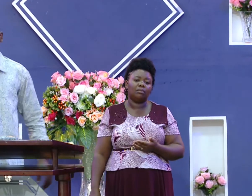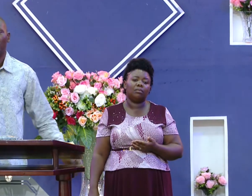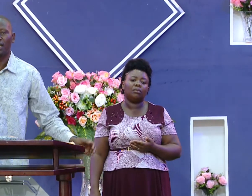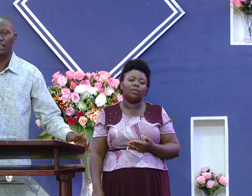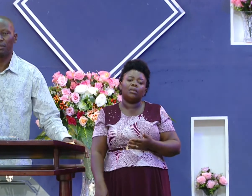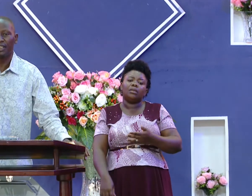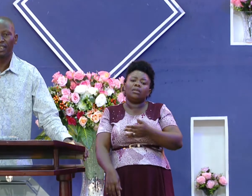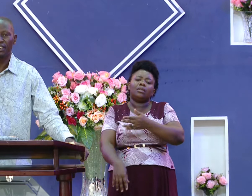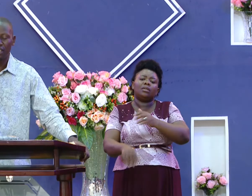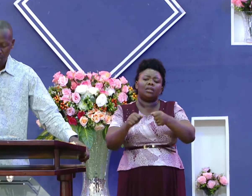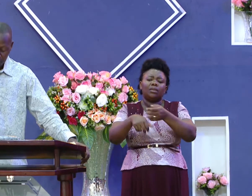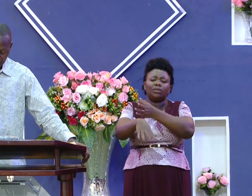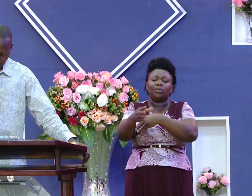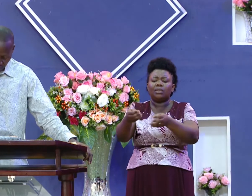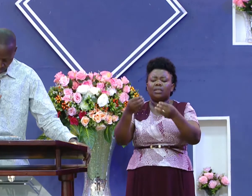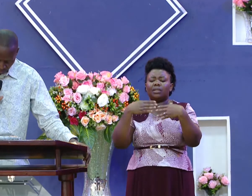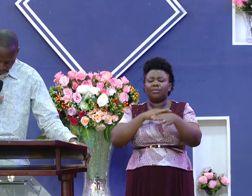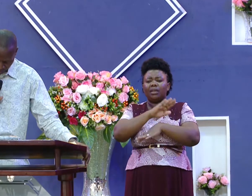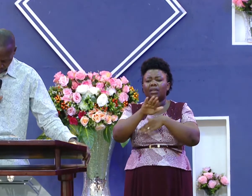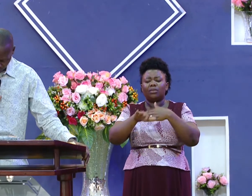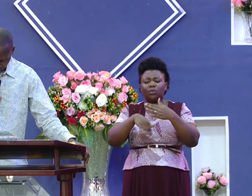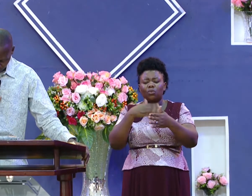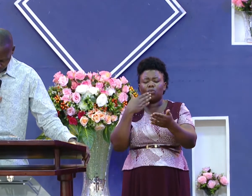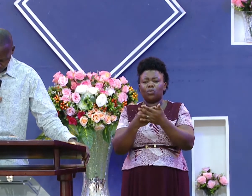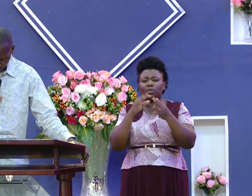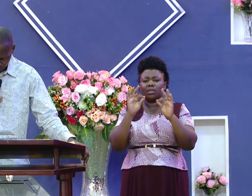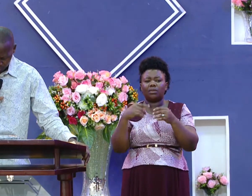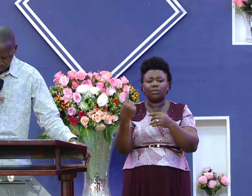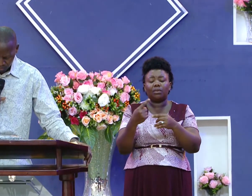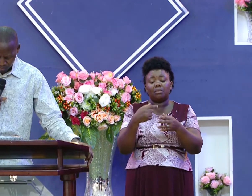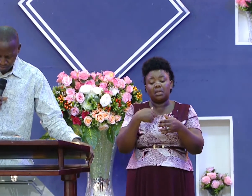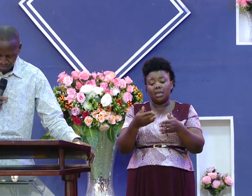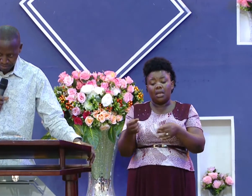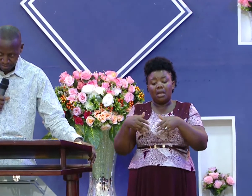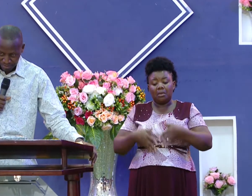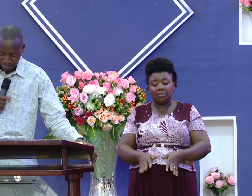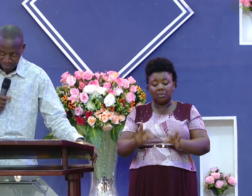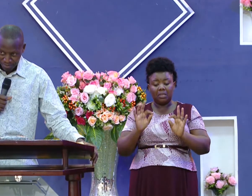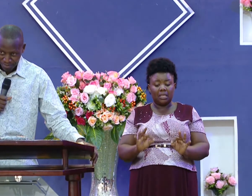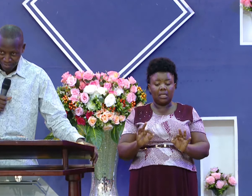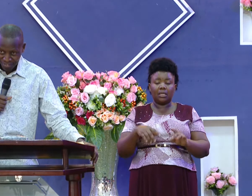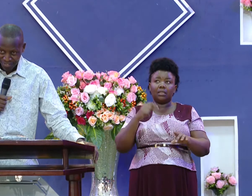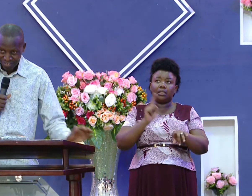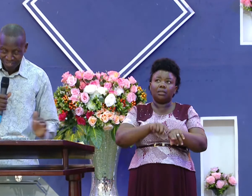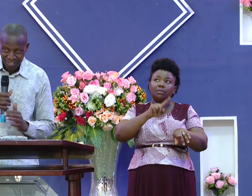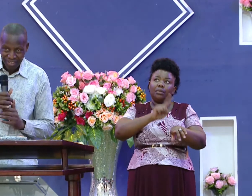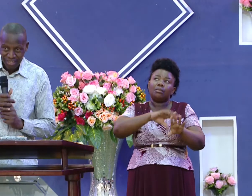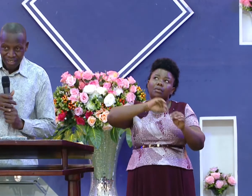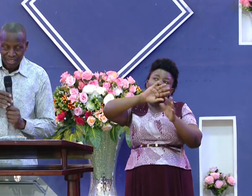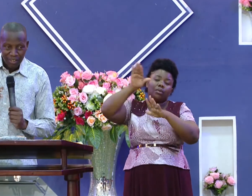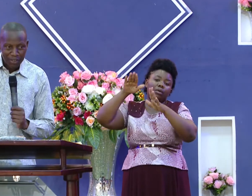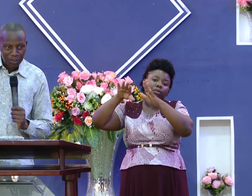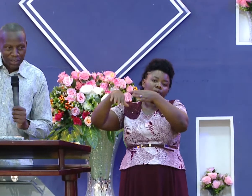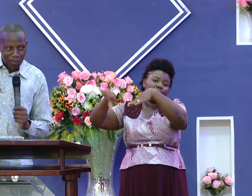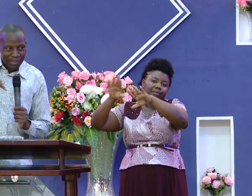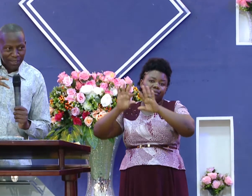shall we be given only good things? I left my mother's womb when I was naked, and naked shall I depart